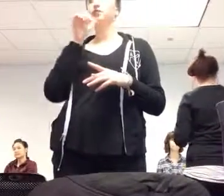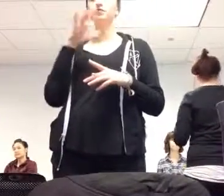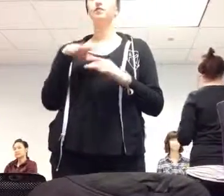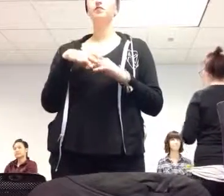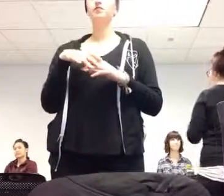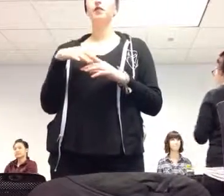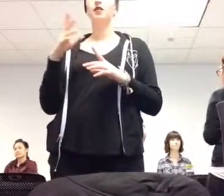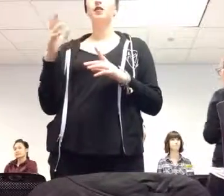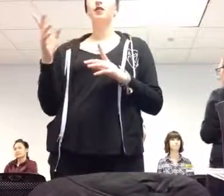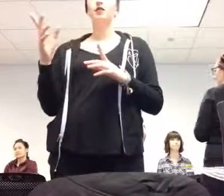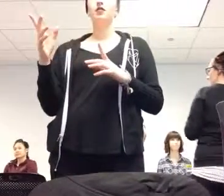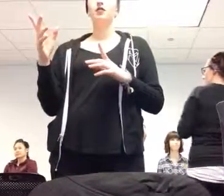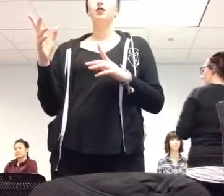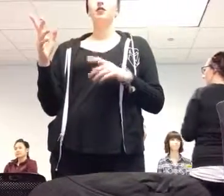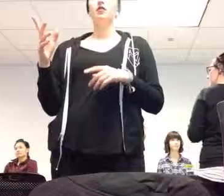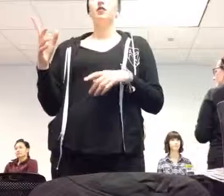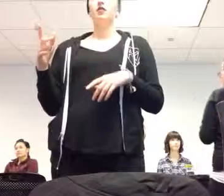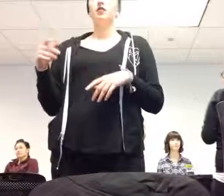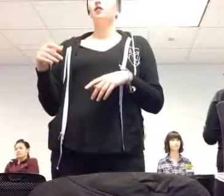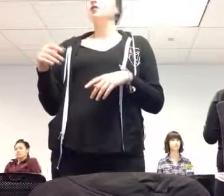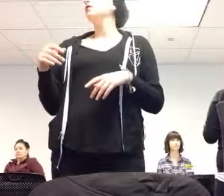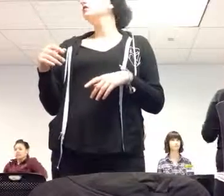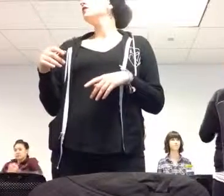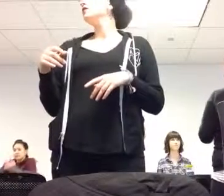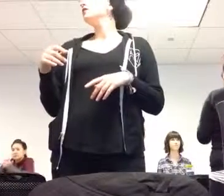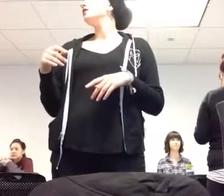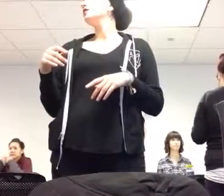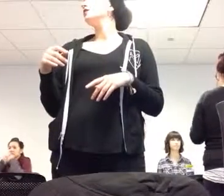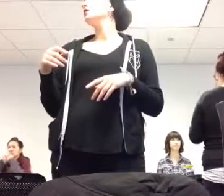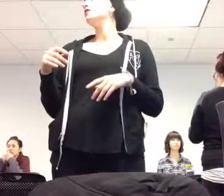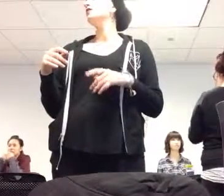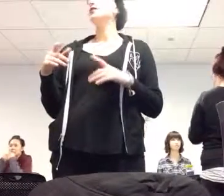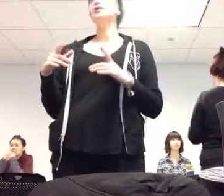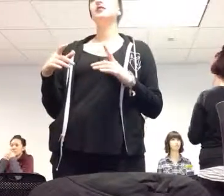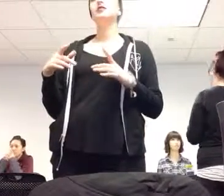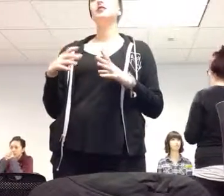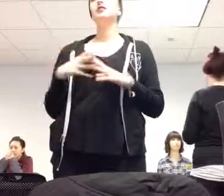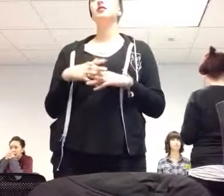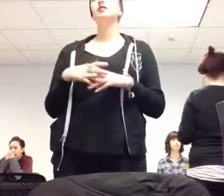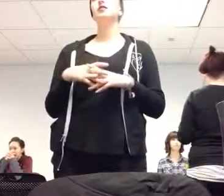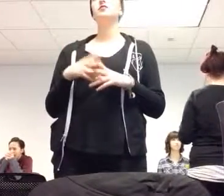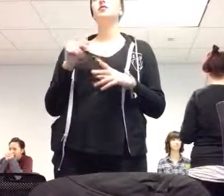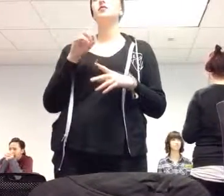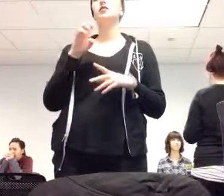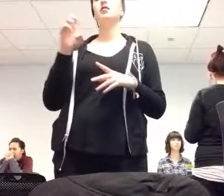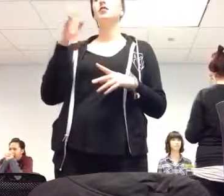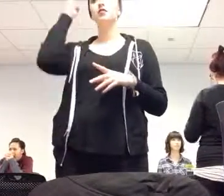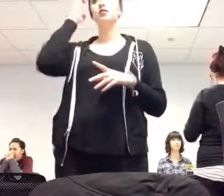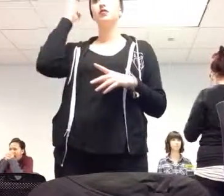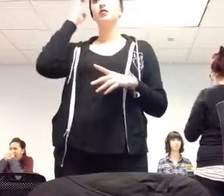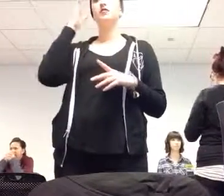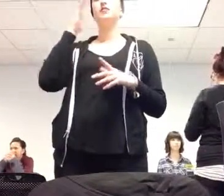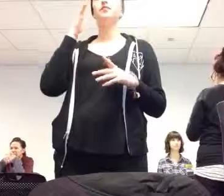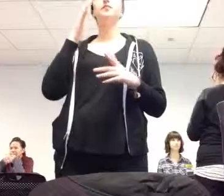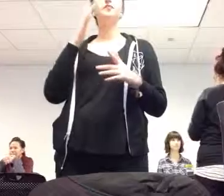can finish on the seconds. So no, Eastern Europe, and the relationship between Eastern Europe and the Soviet Union, even after World